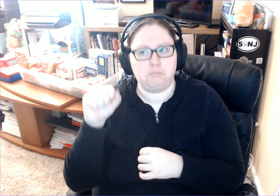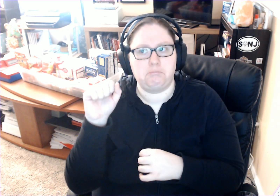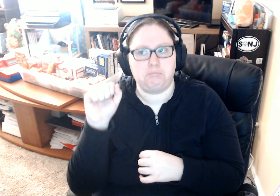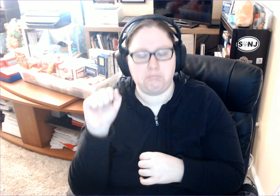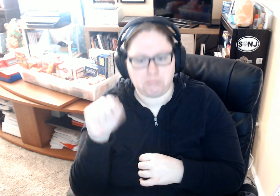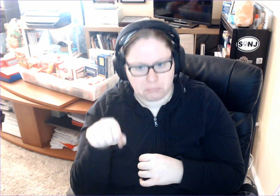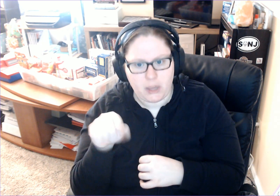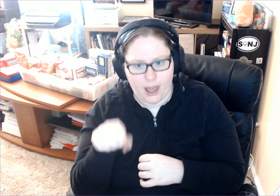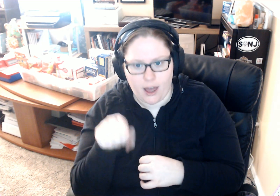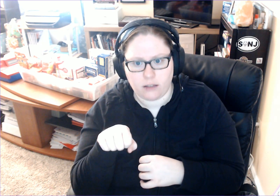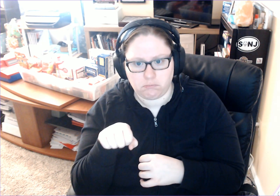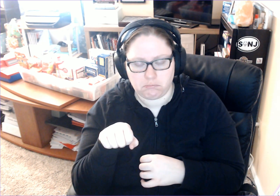Yeah.